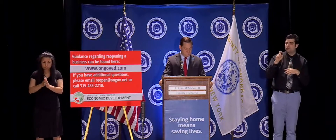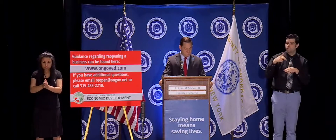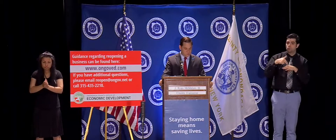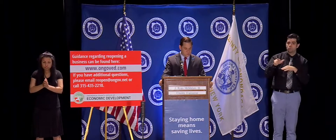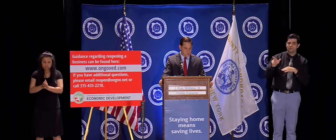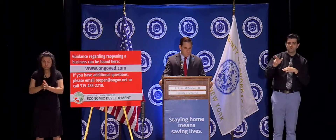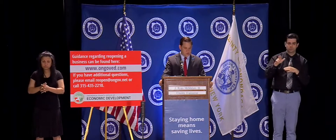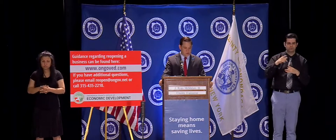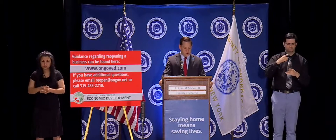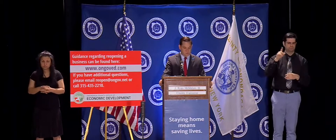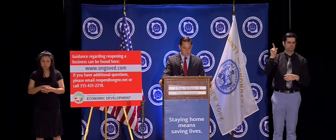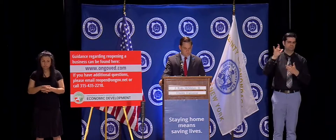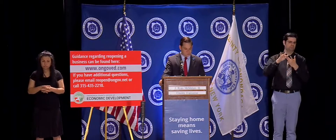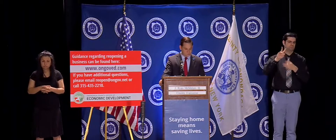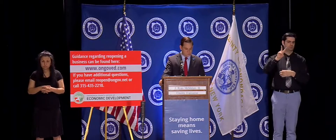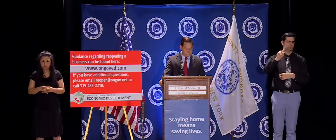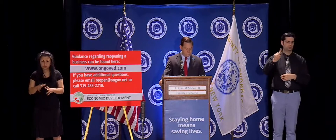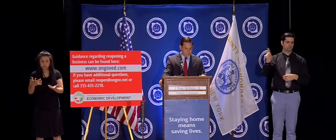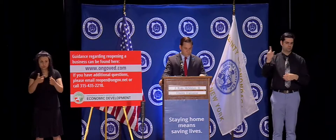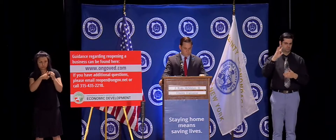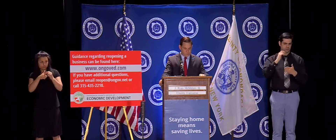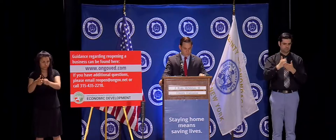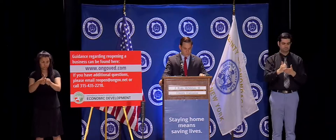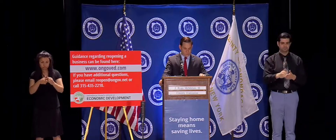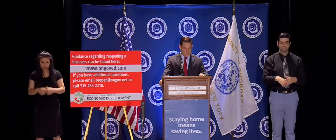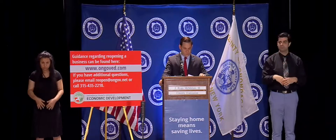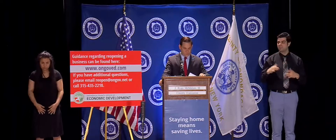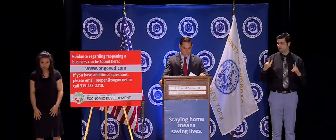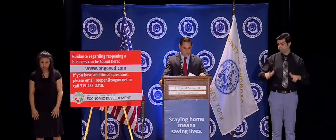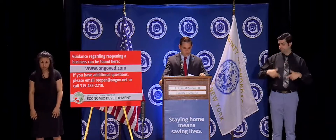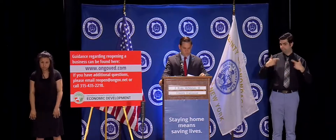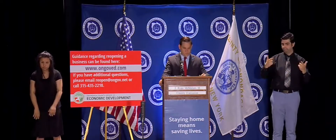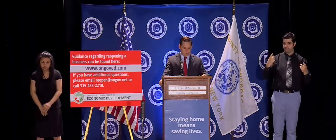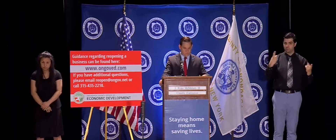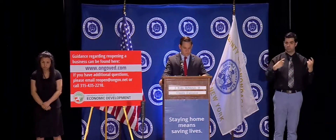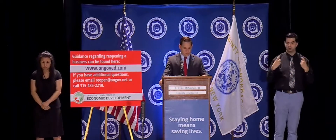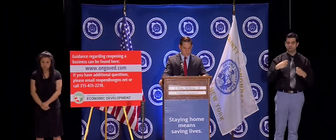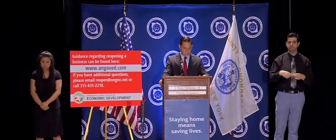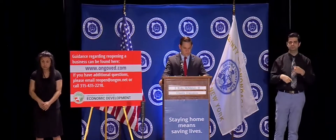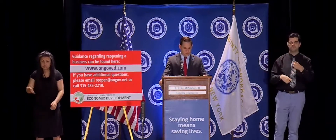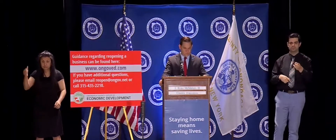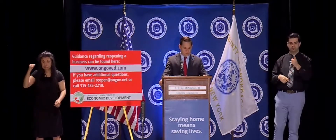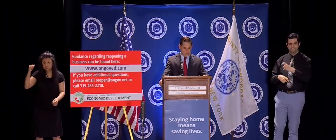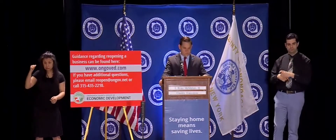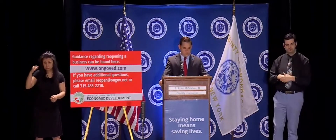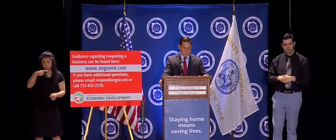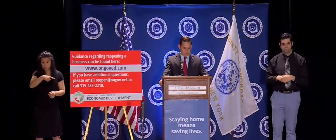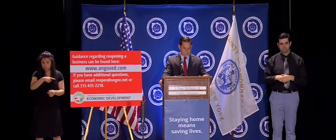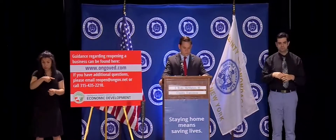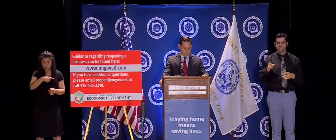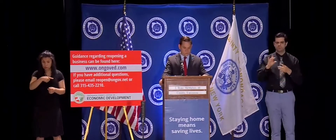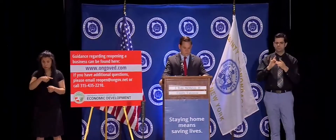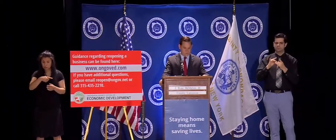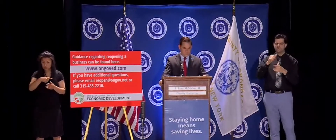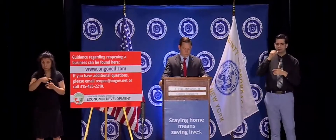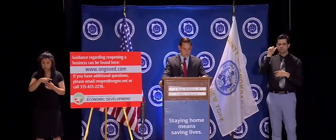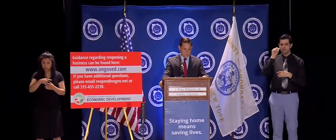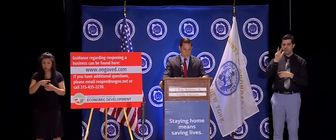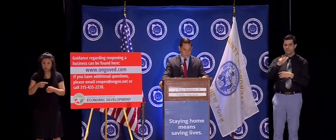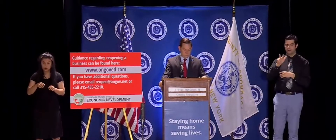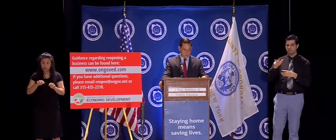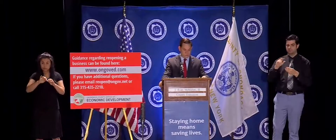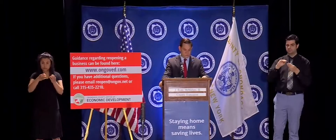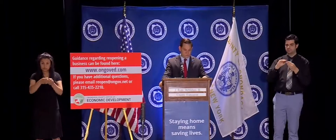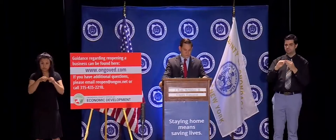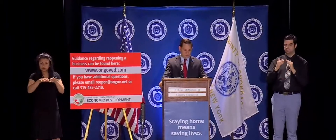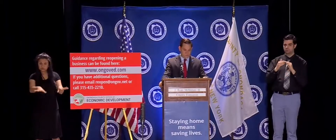211. Questions? You mentioned yesterday that the 33 community spread might be related to Phase